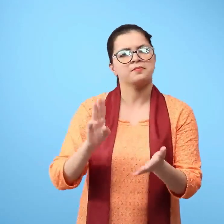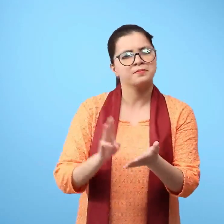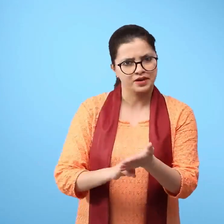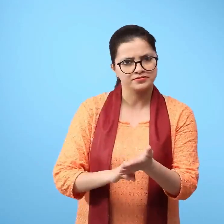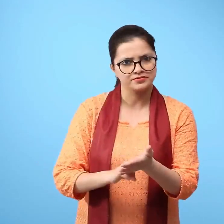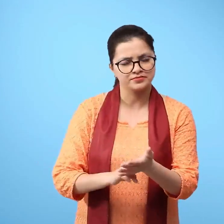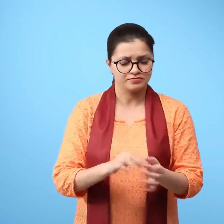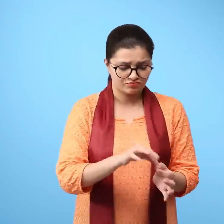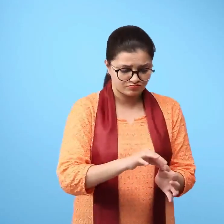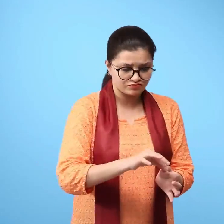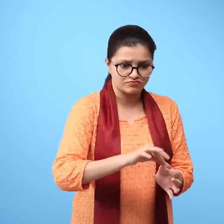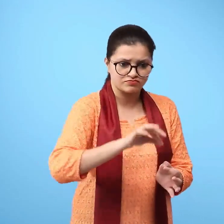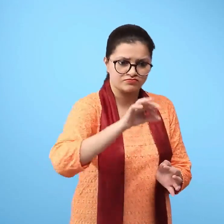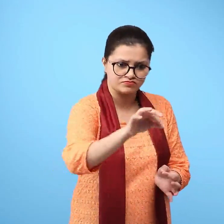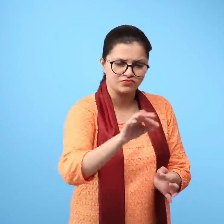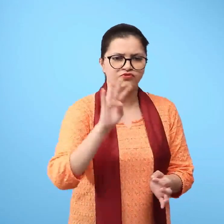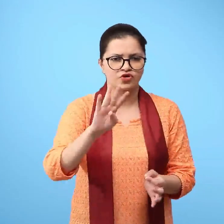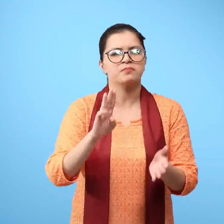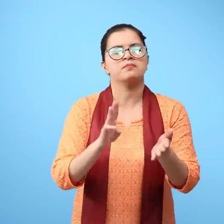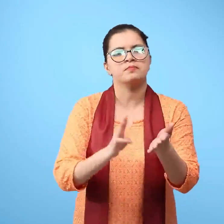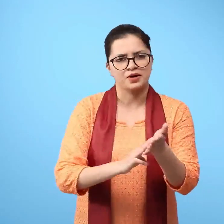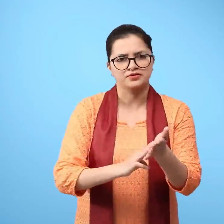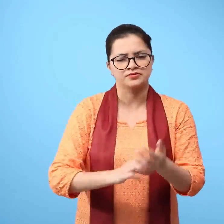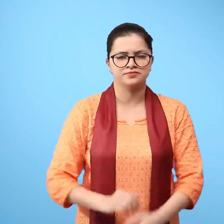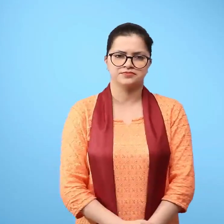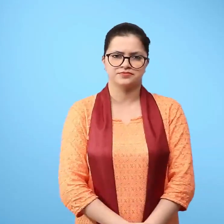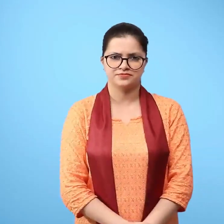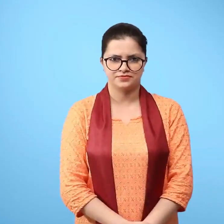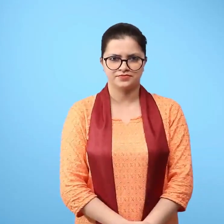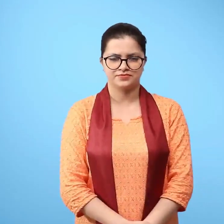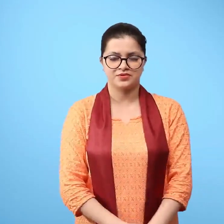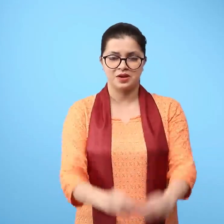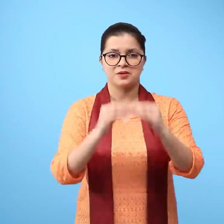and width 4 meters. B.